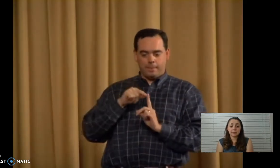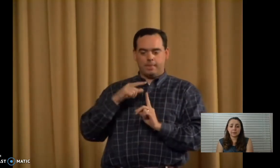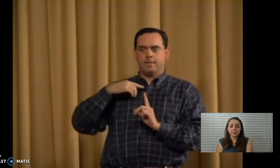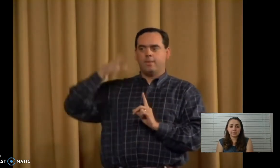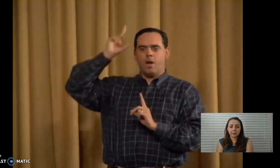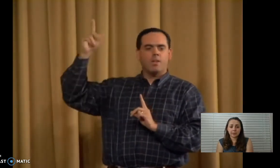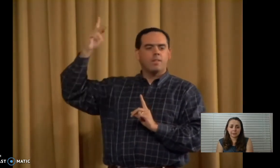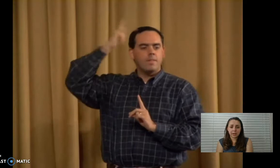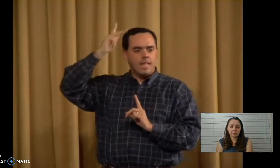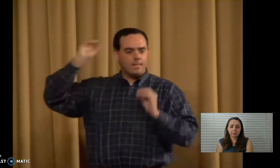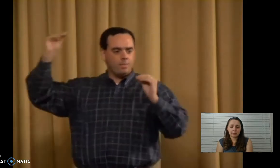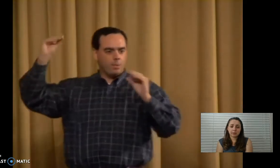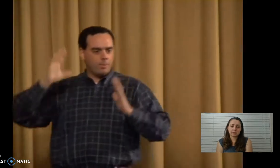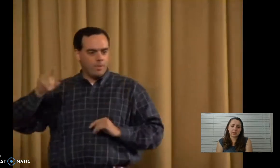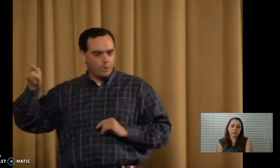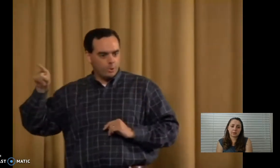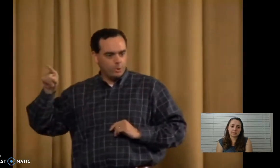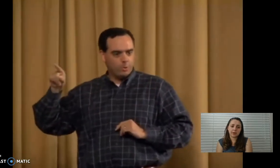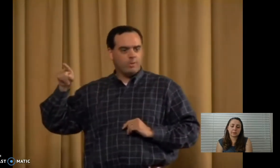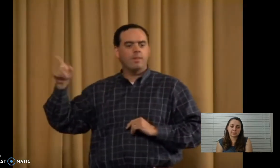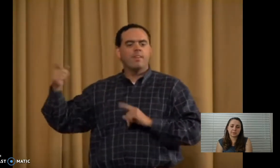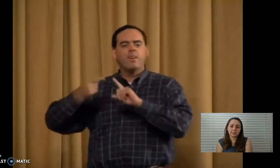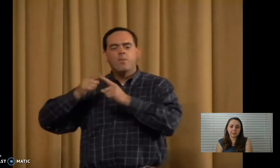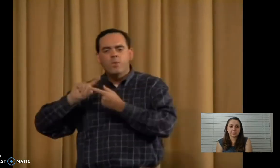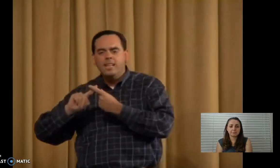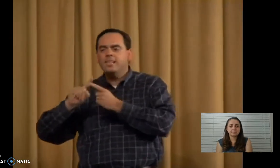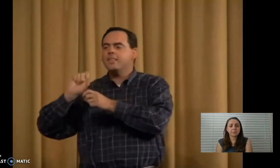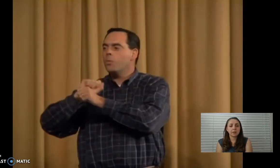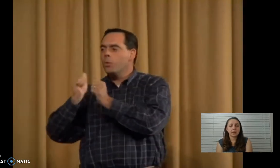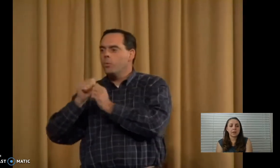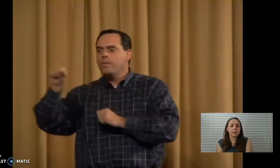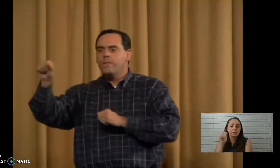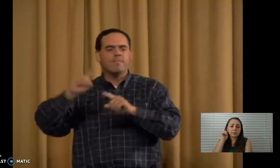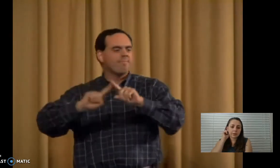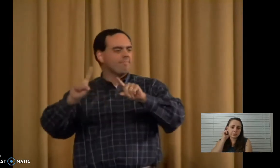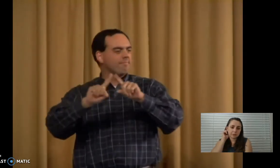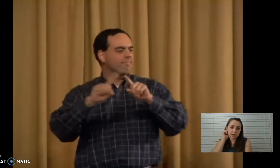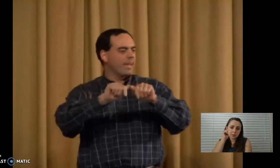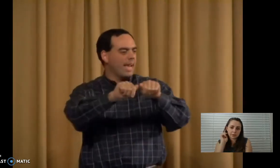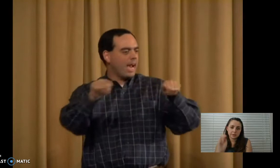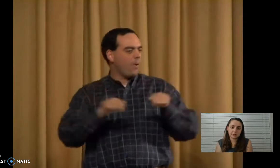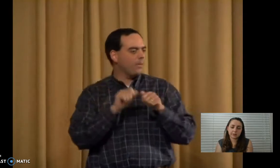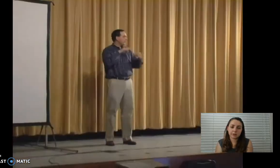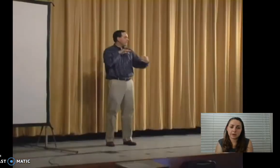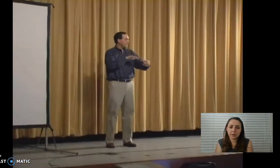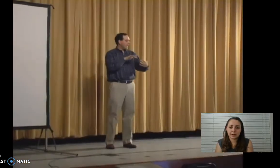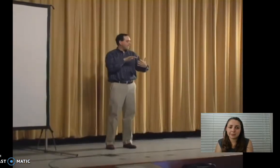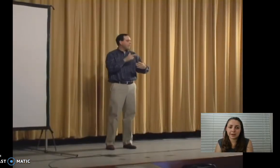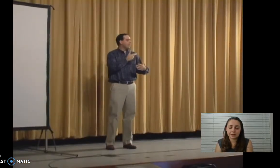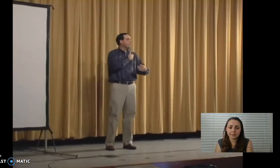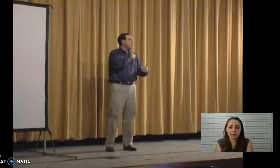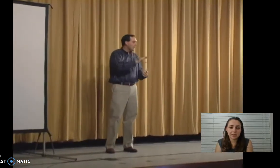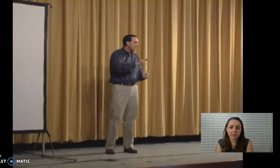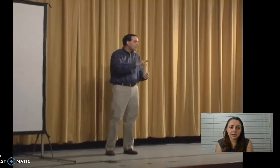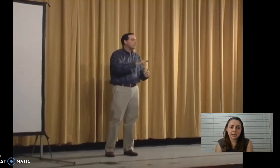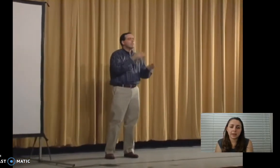The reason for the college campus was because my father was a professor there. His friends and coworkers all had different